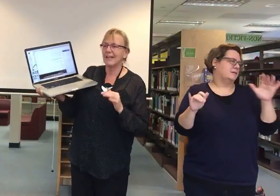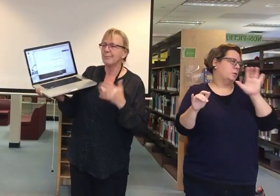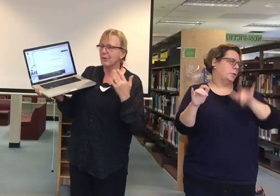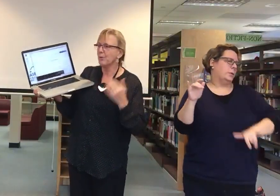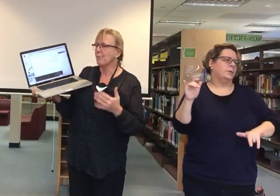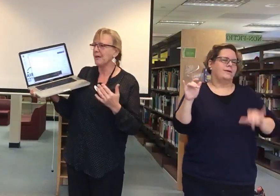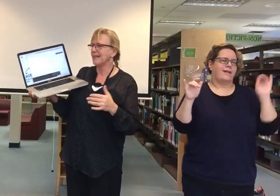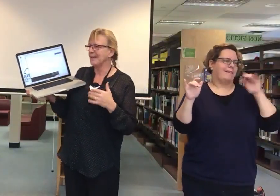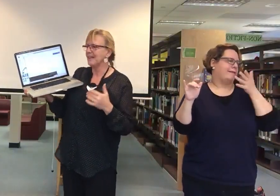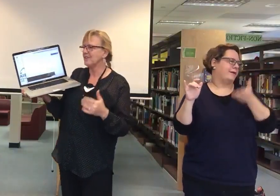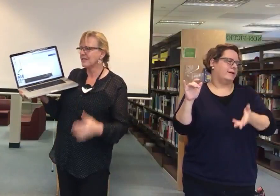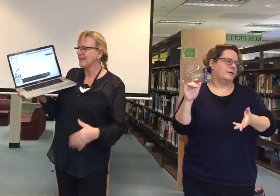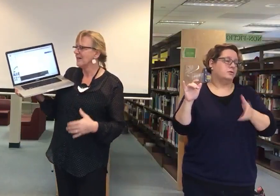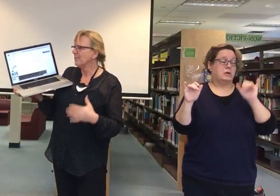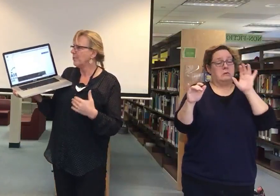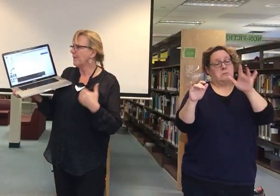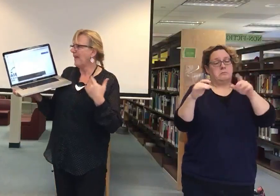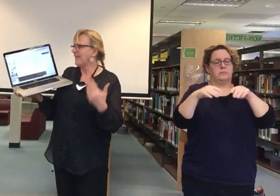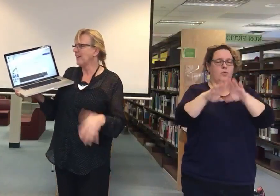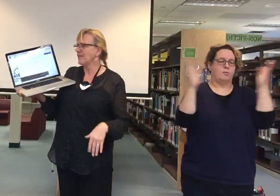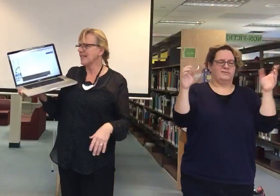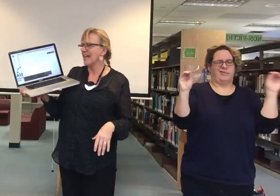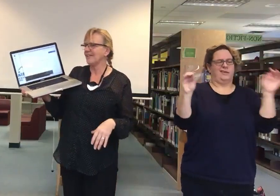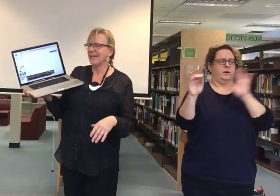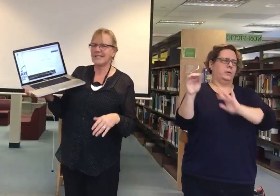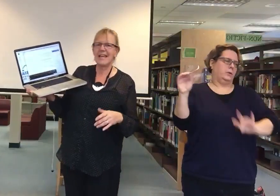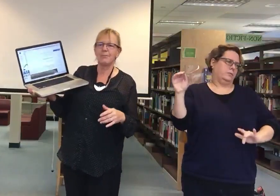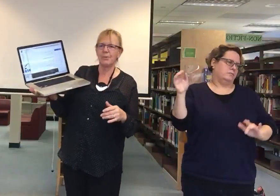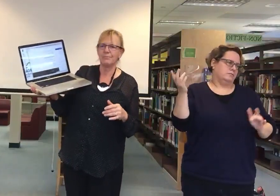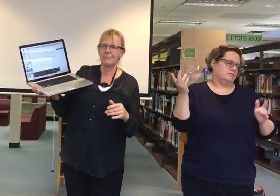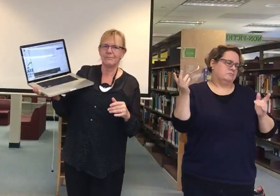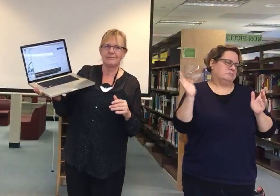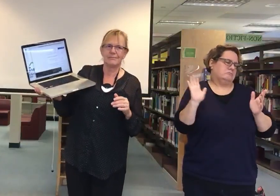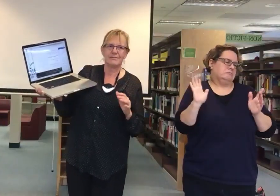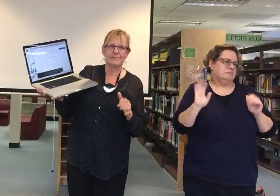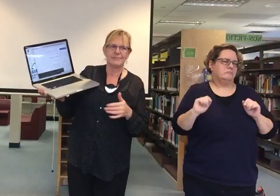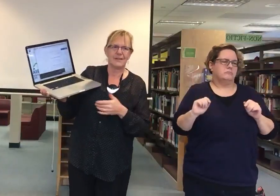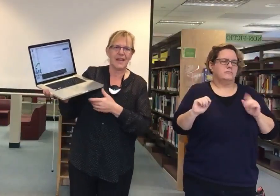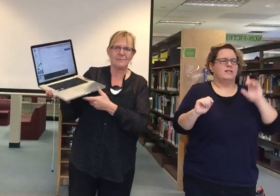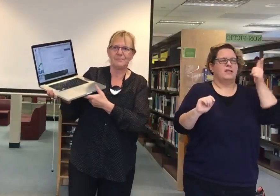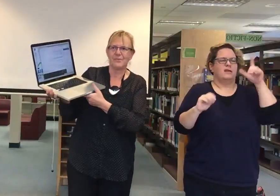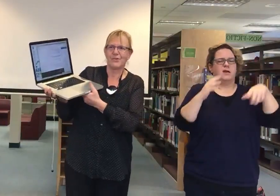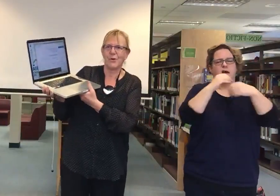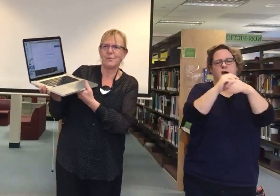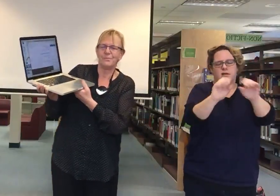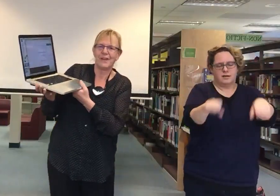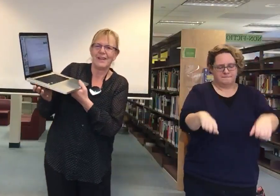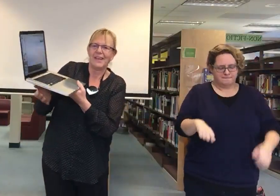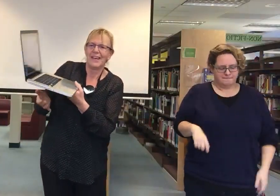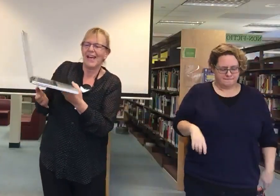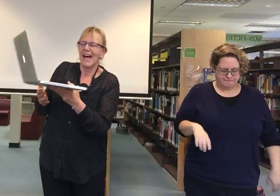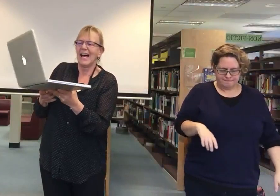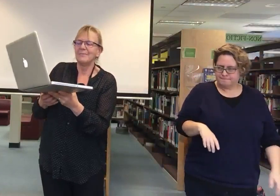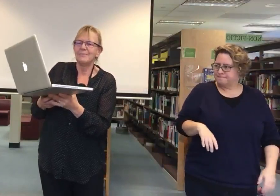can click there, but there won't be anything. I just put that there as kind of like a sample. Okay, so